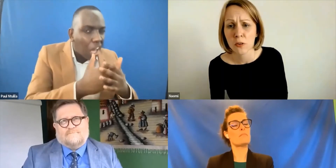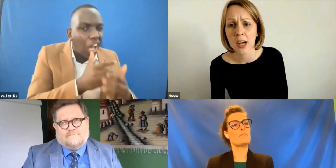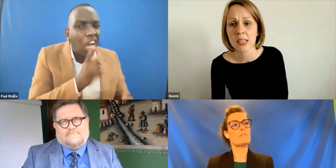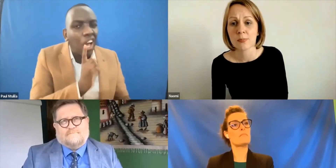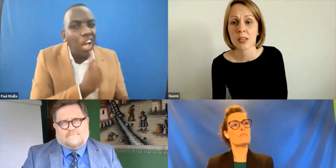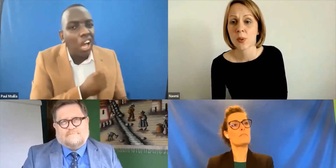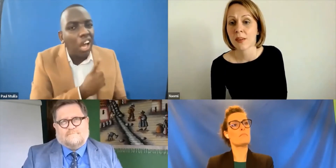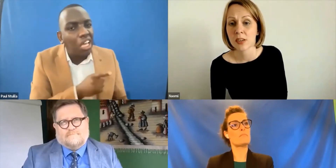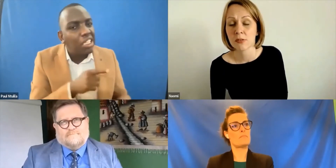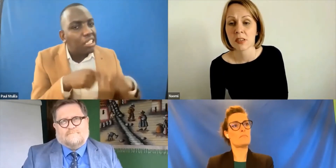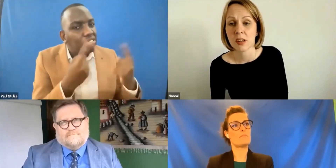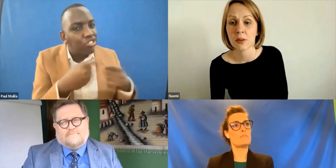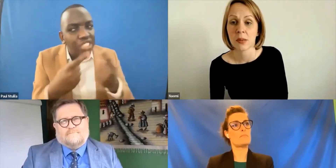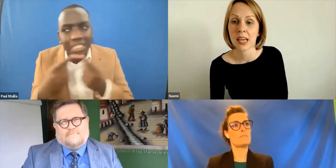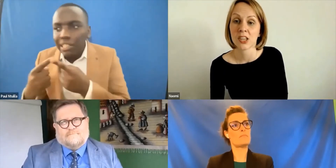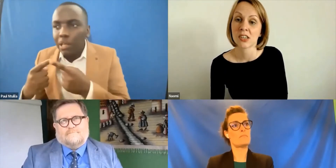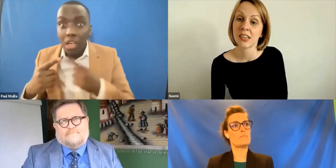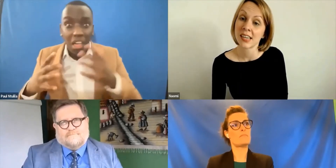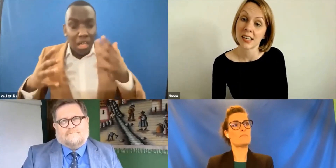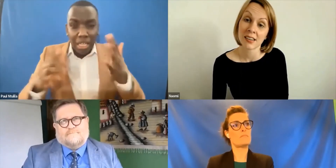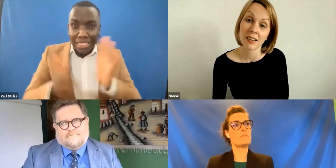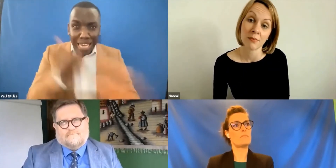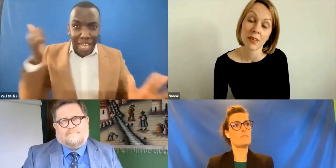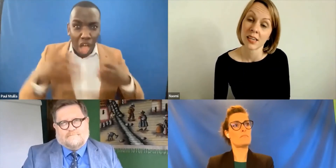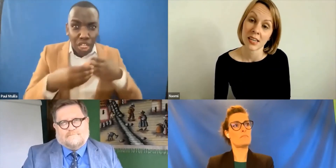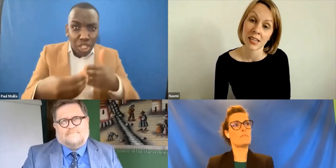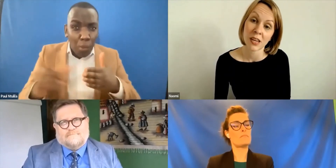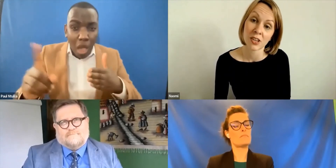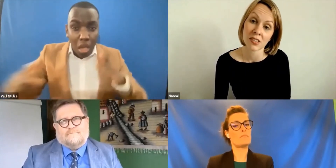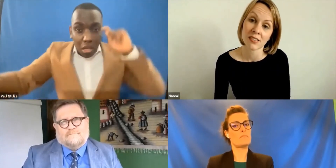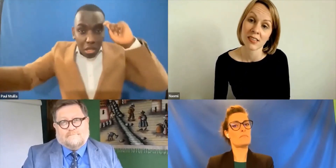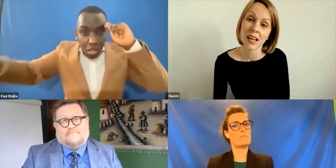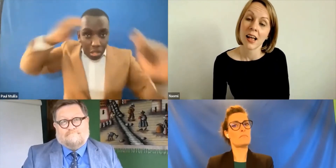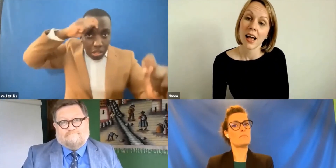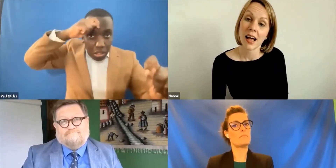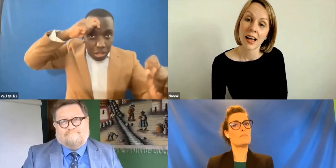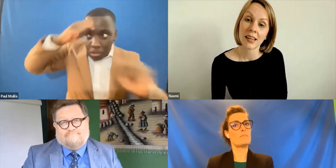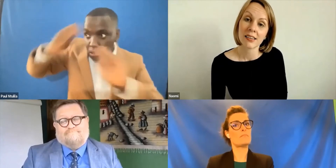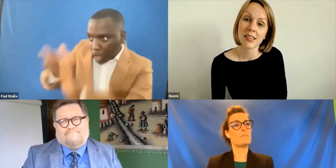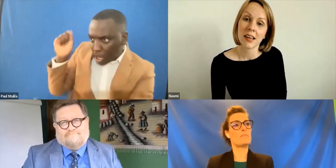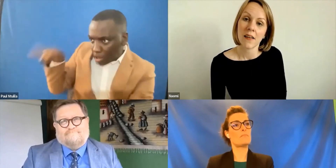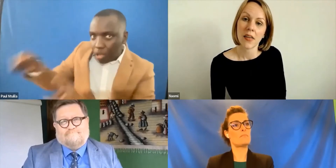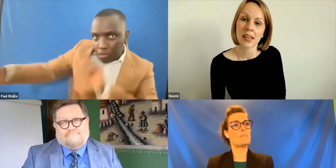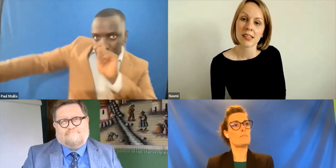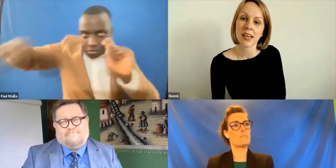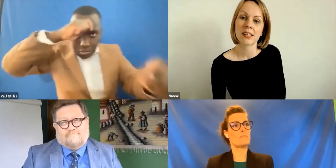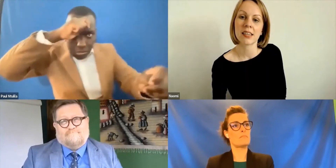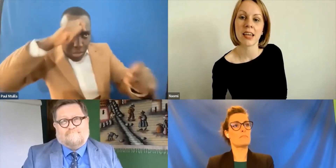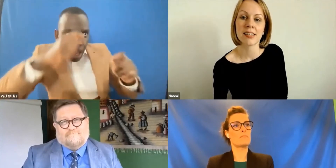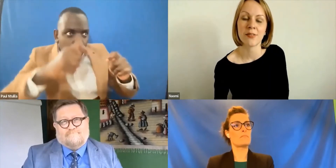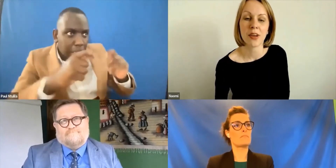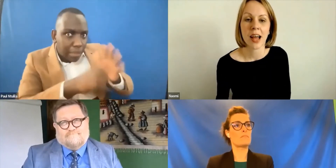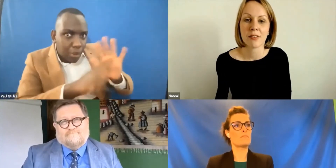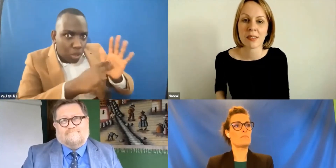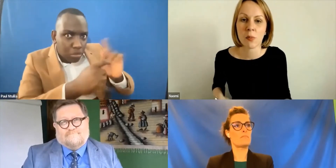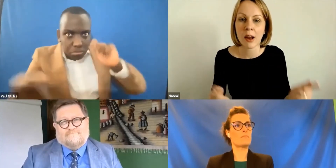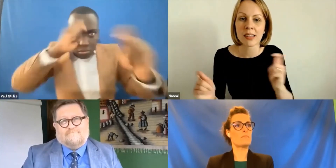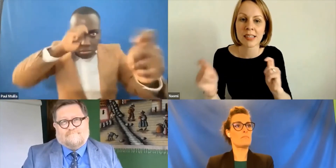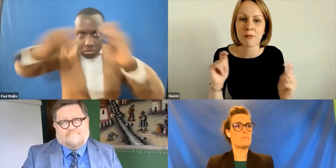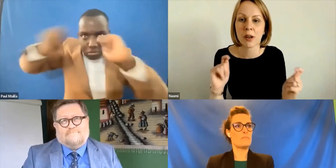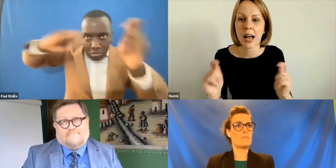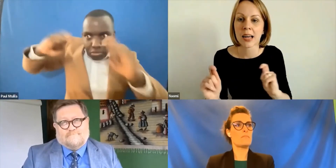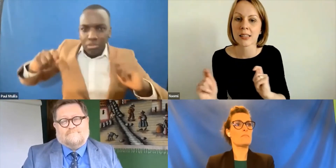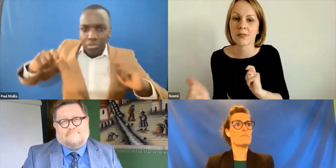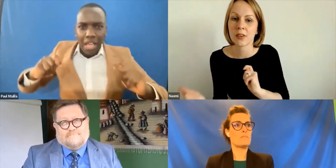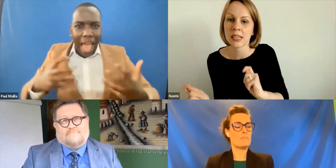difficult for us because we have a different style of communication, and it takes time and it takes patience. And it takes a case of wearing